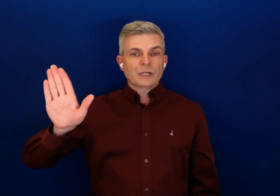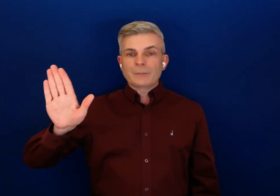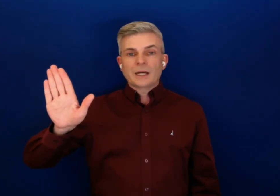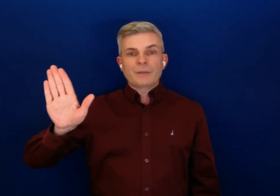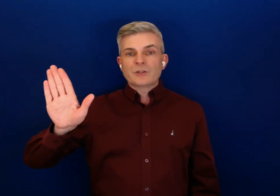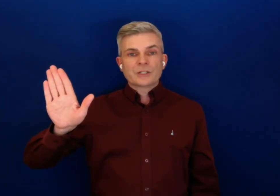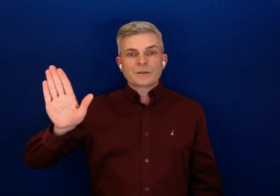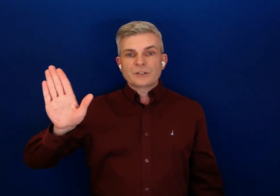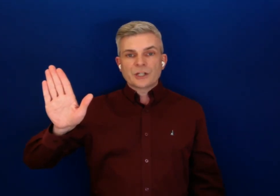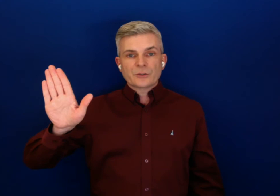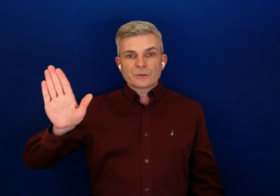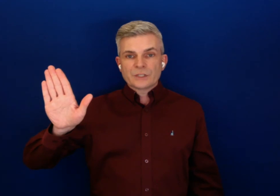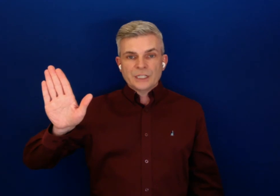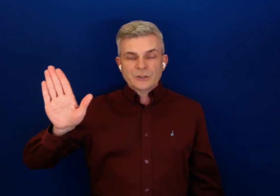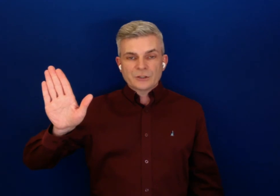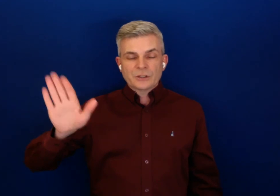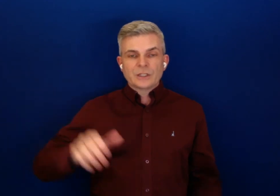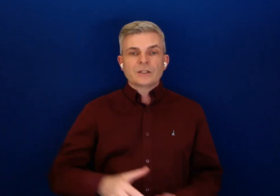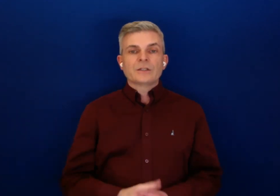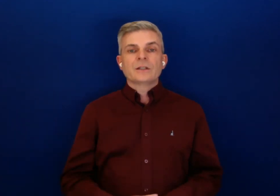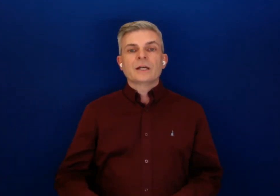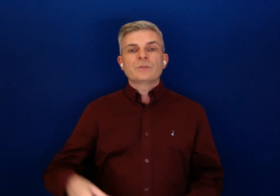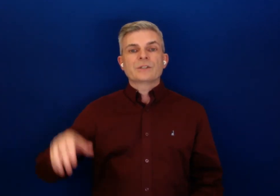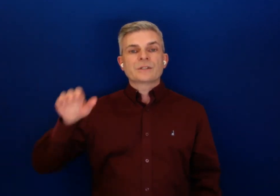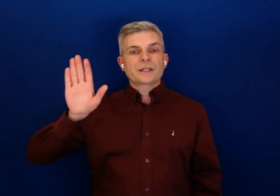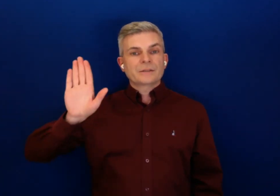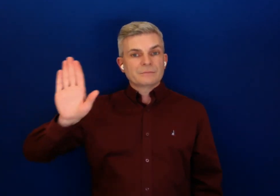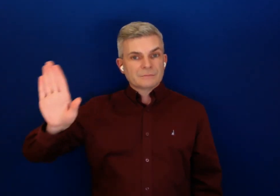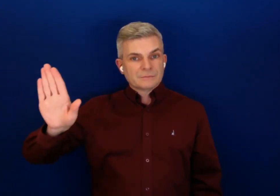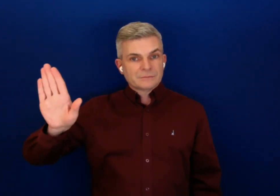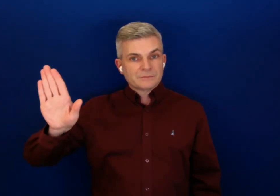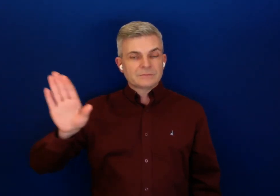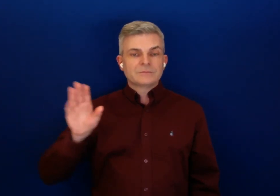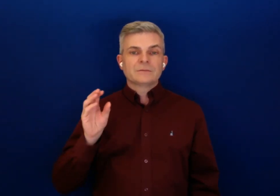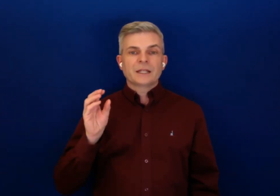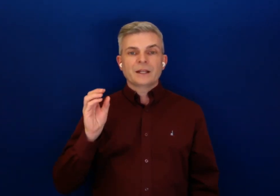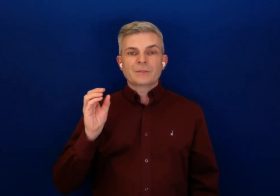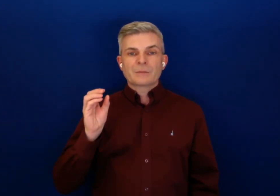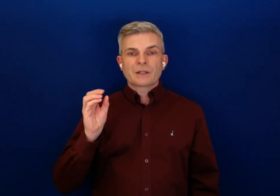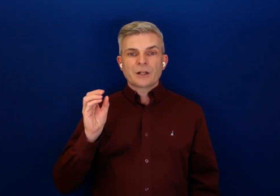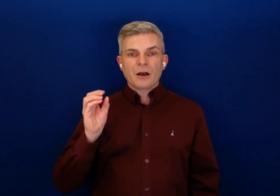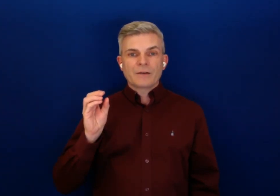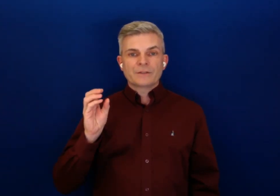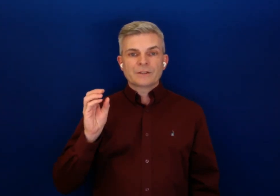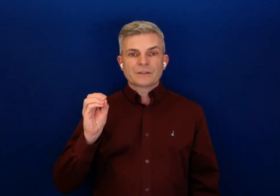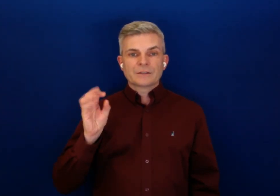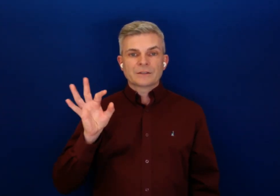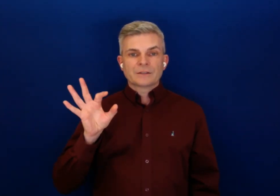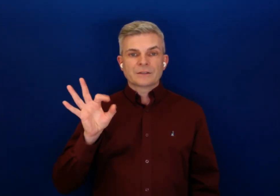I'm not mentioning the gender of the teacher. I'm just saying, and I'm spelling office,